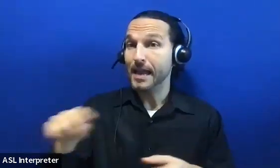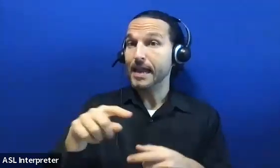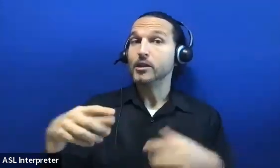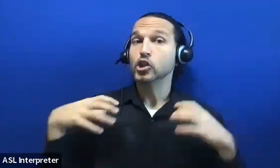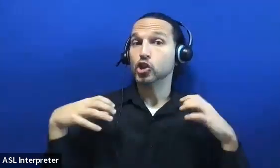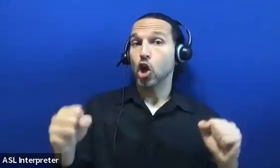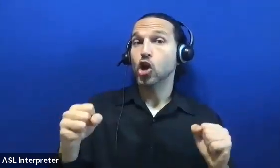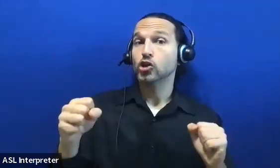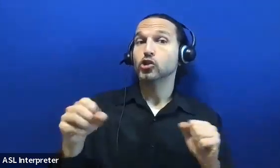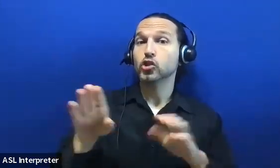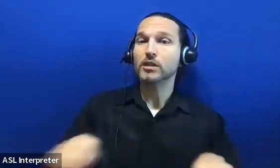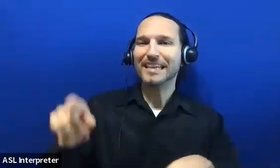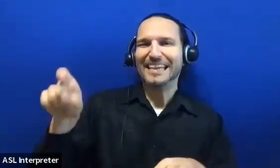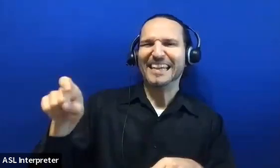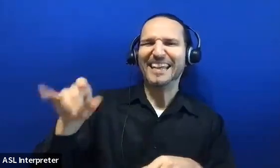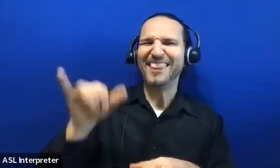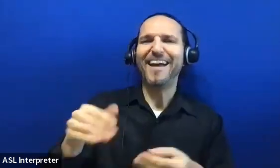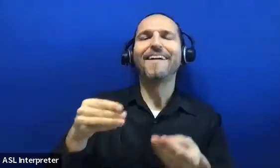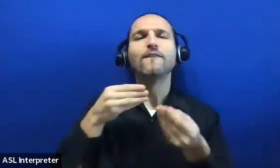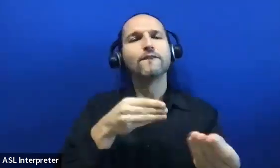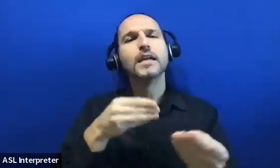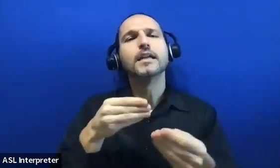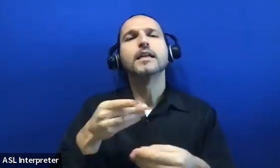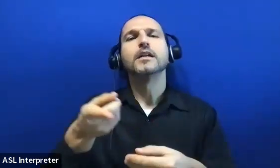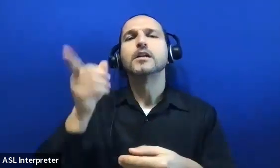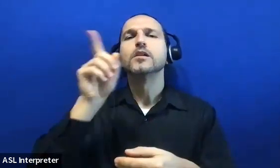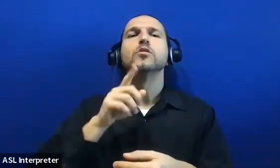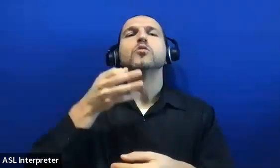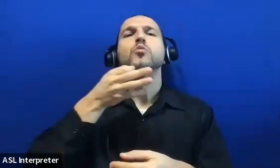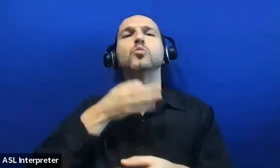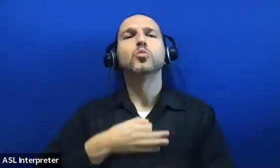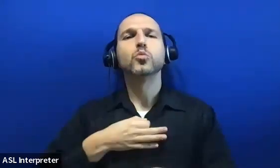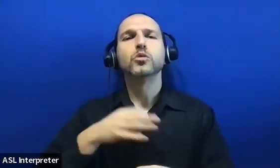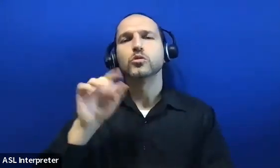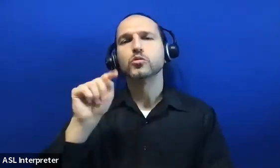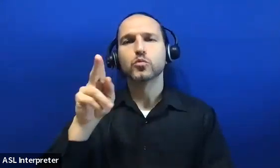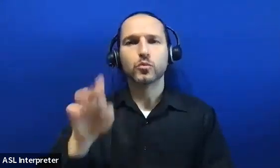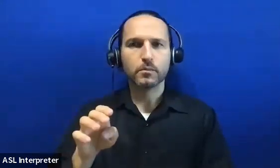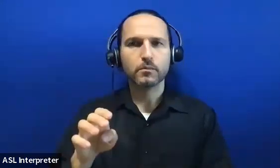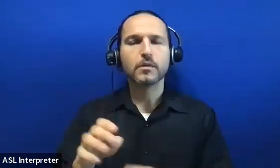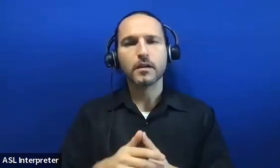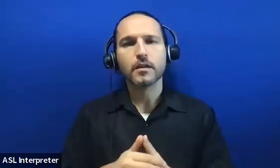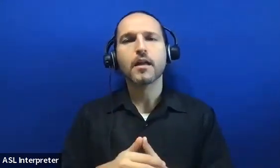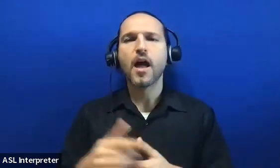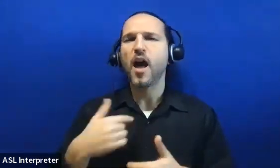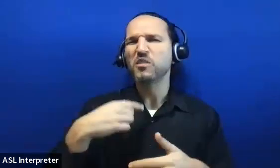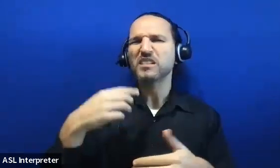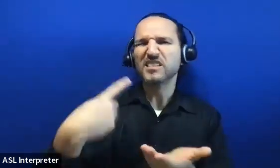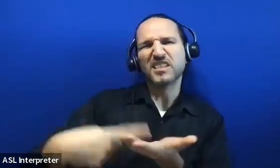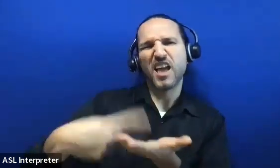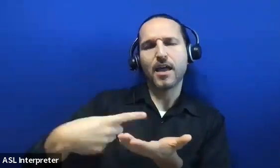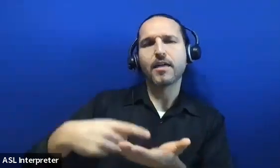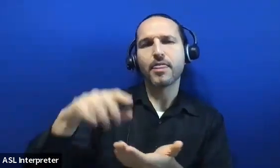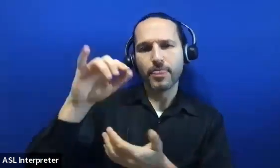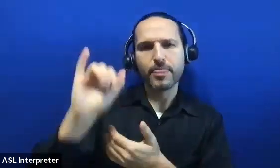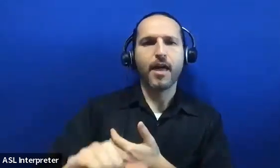feeding tubes. Feeding tubes can be life-saving, but they also can cause some issues. So I want to discuss both sides of